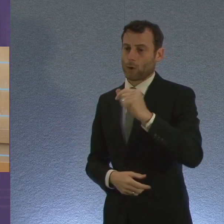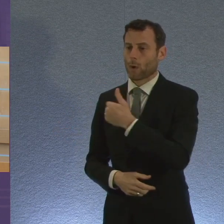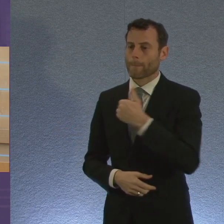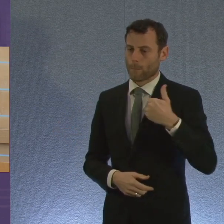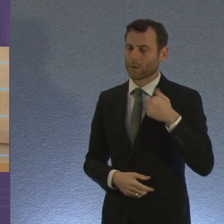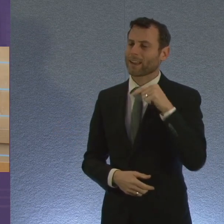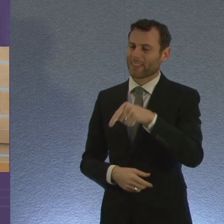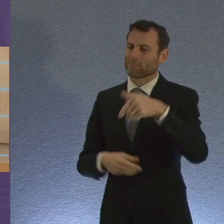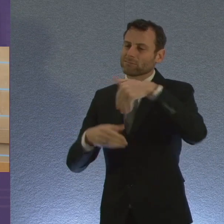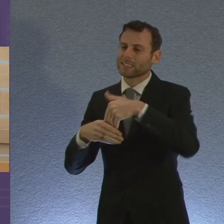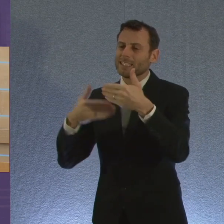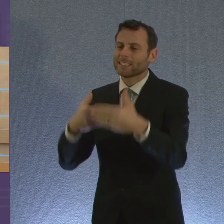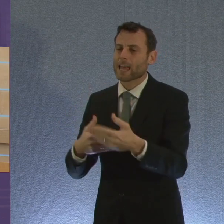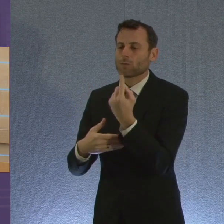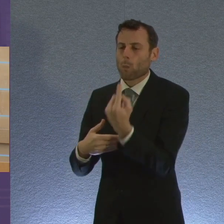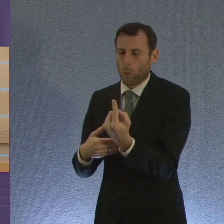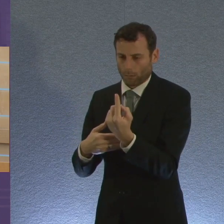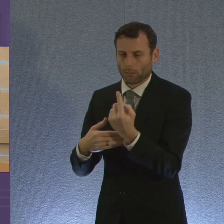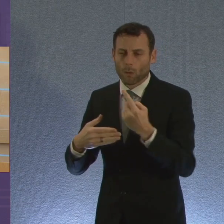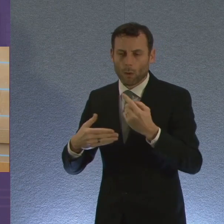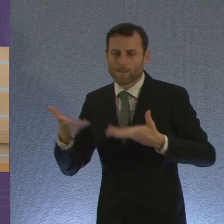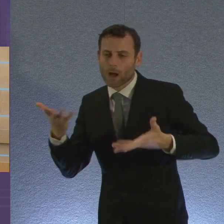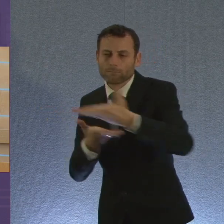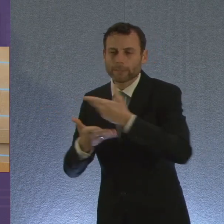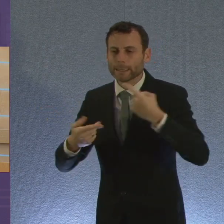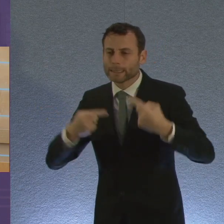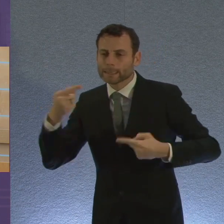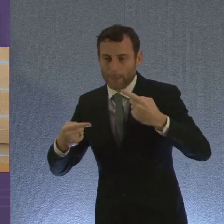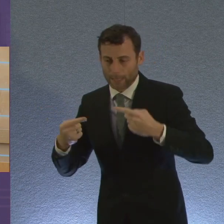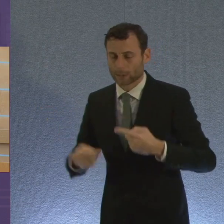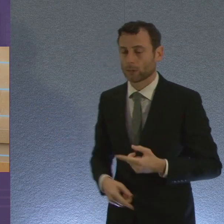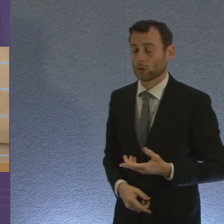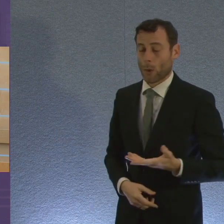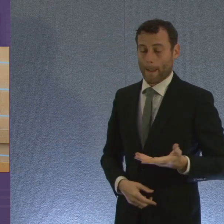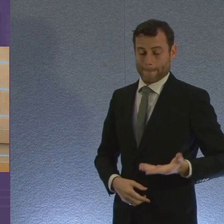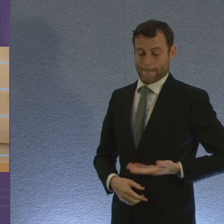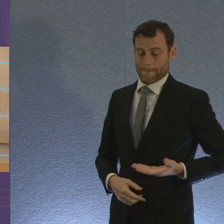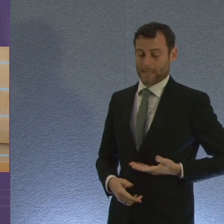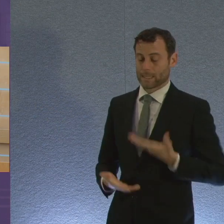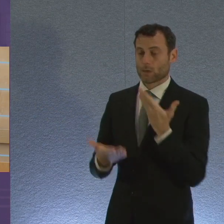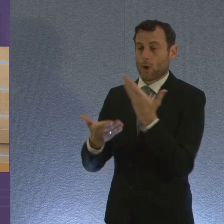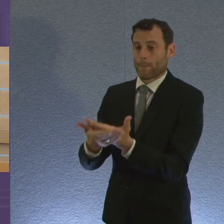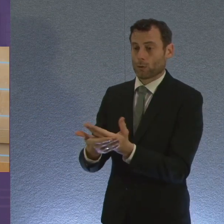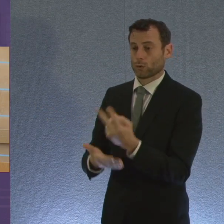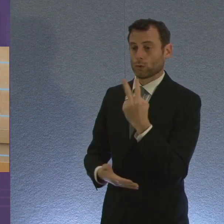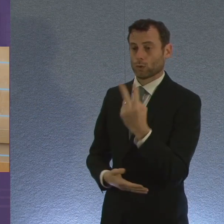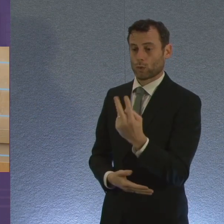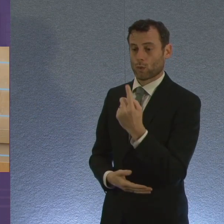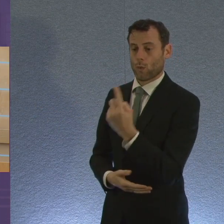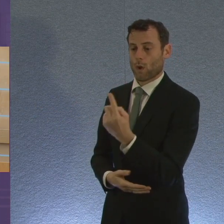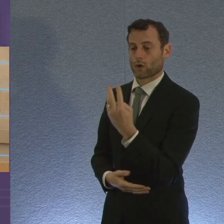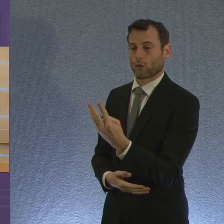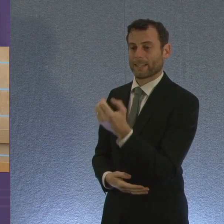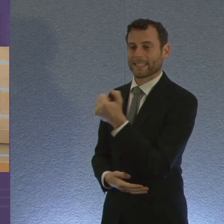Now, the next item of business is consideration of business motions 21366 on suspension of standing